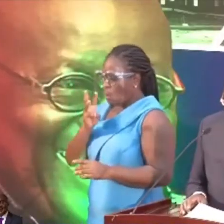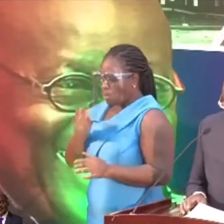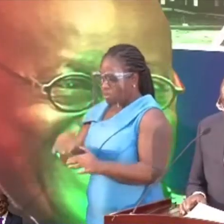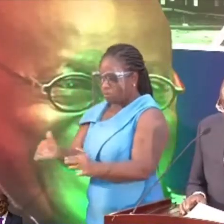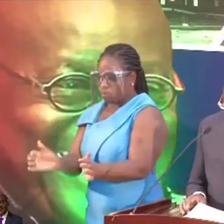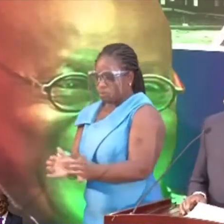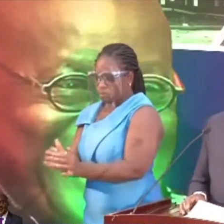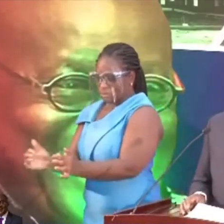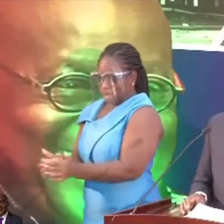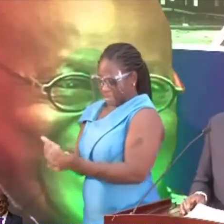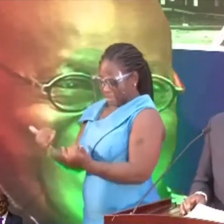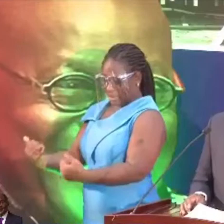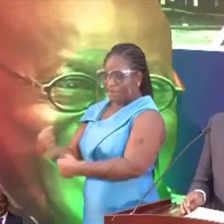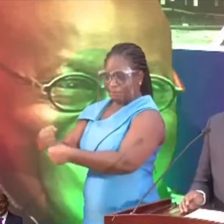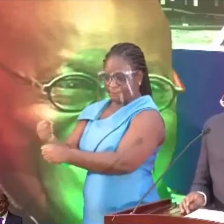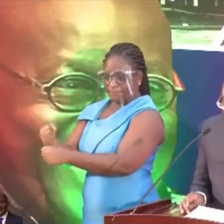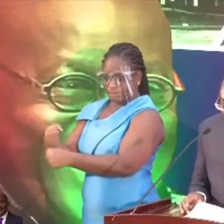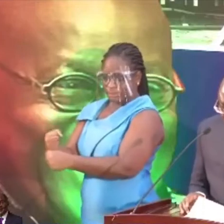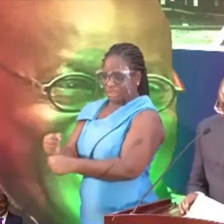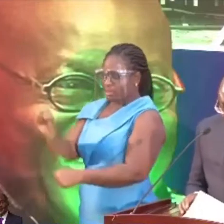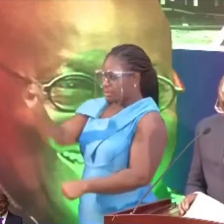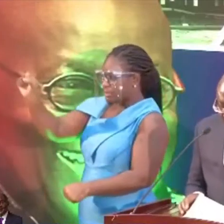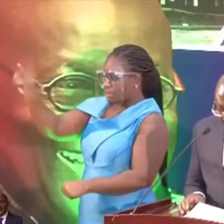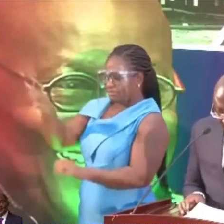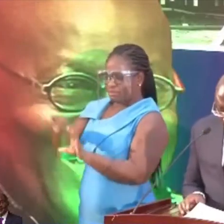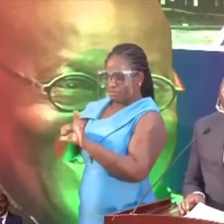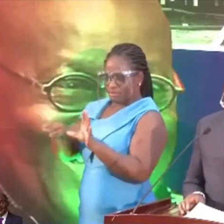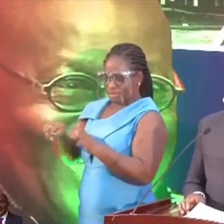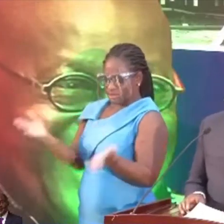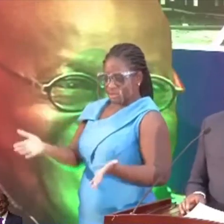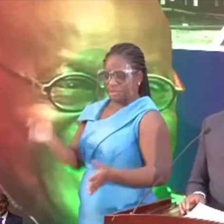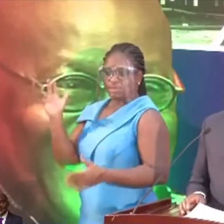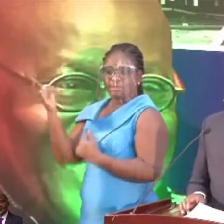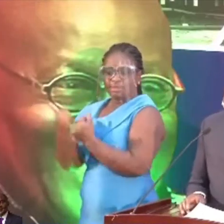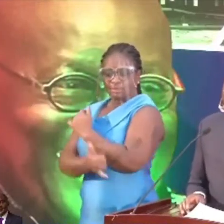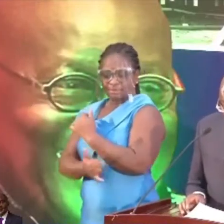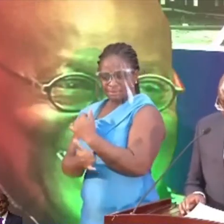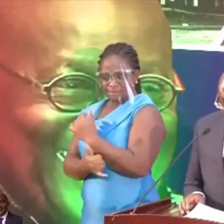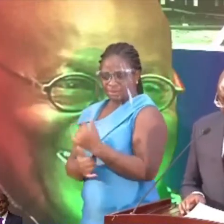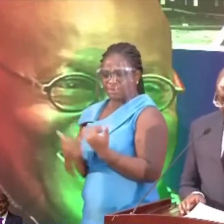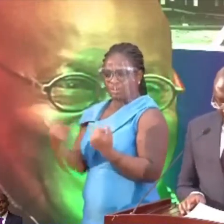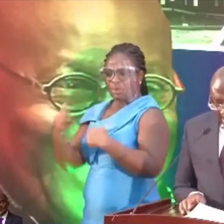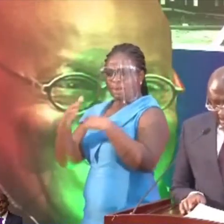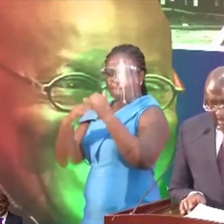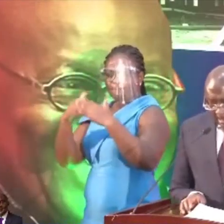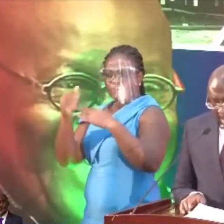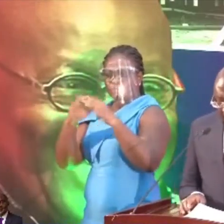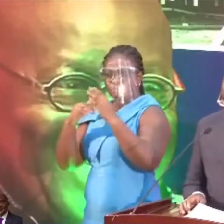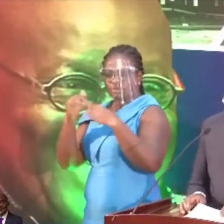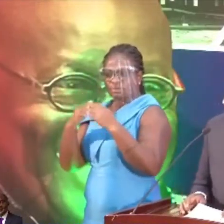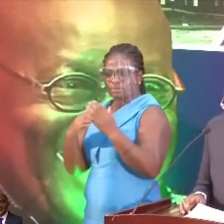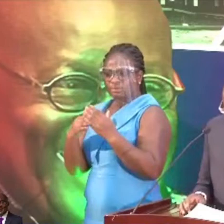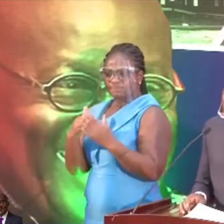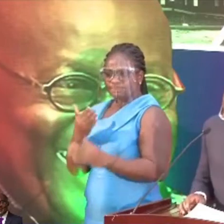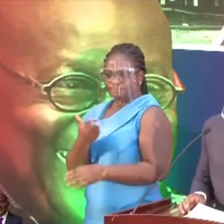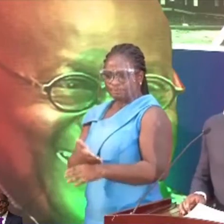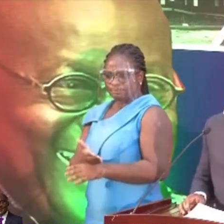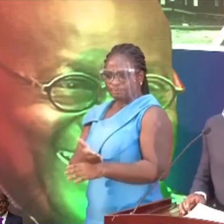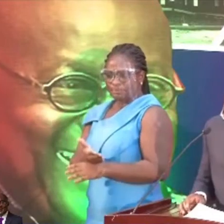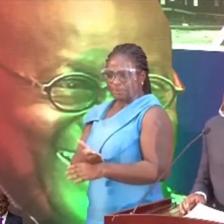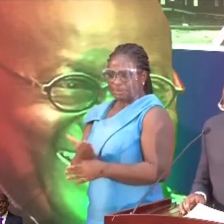under construction in 11 regions in the country. And we are constructing these